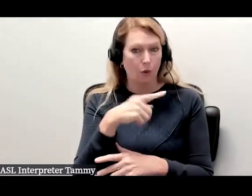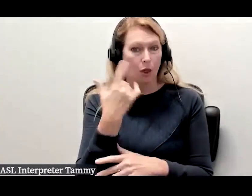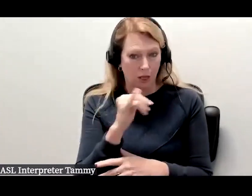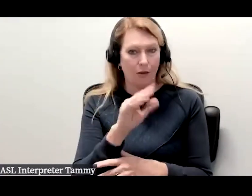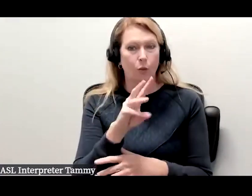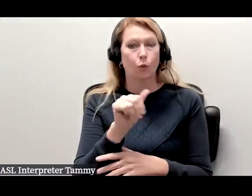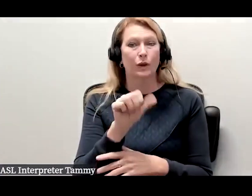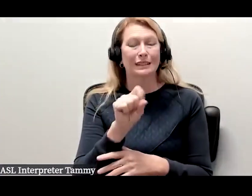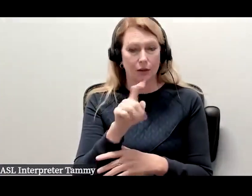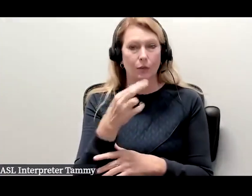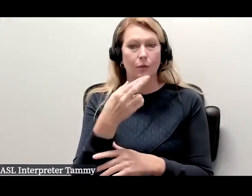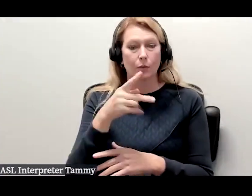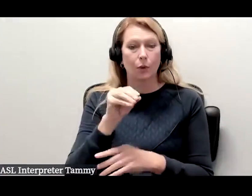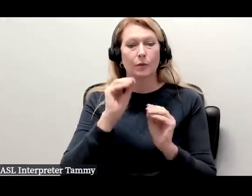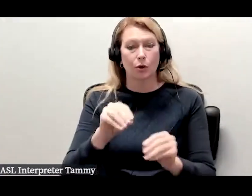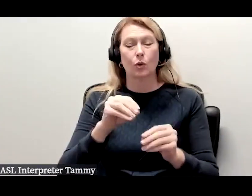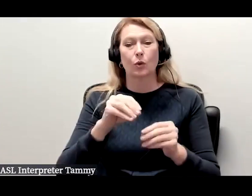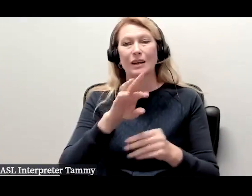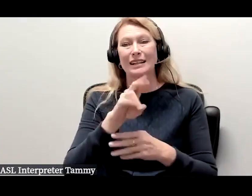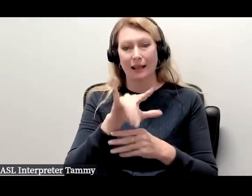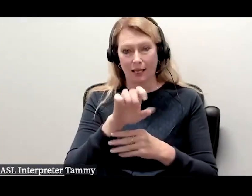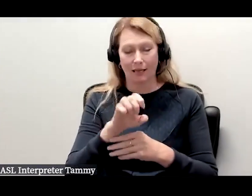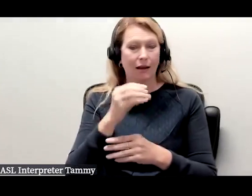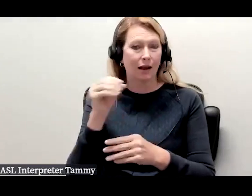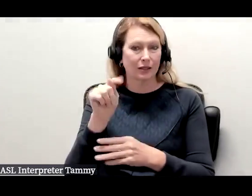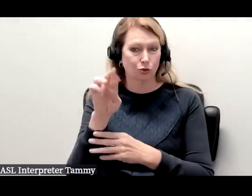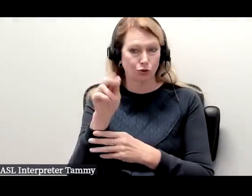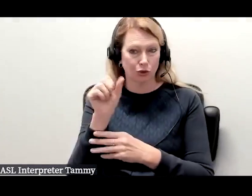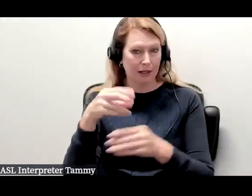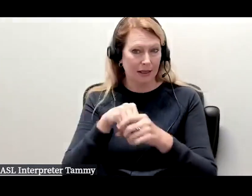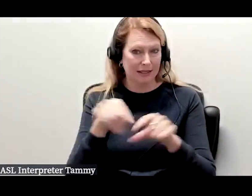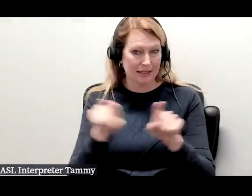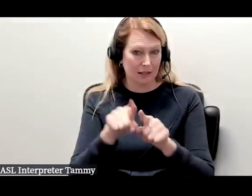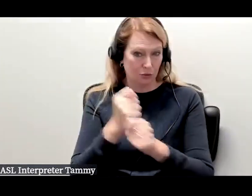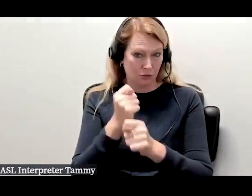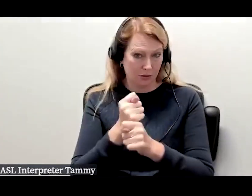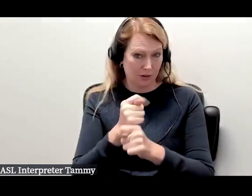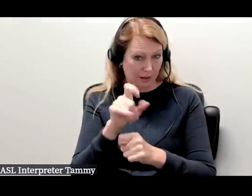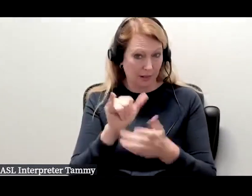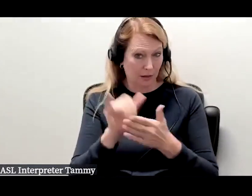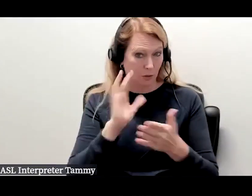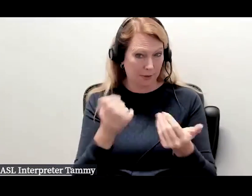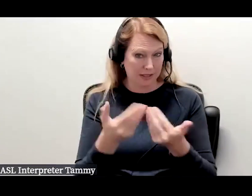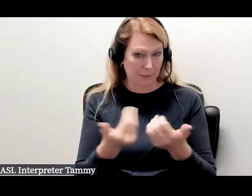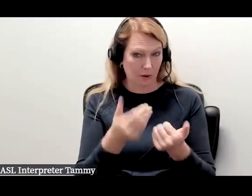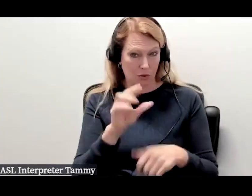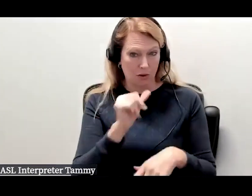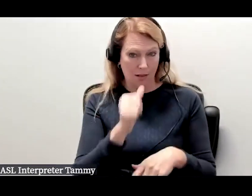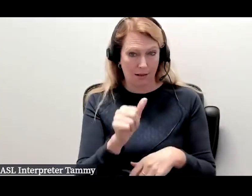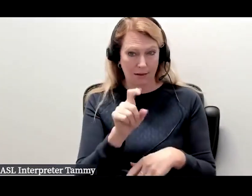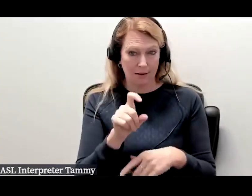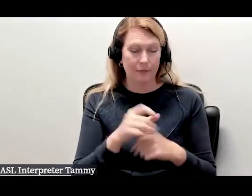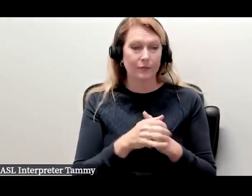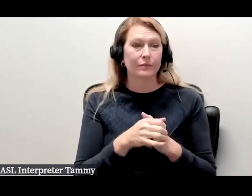putting recycling and trash in the same truck, wondering if that's going to be separated or not. And